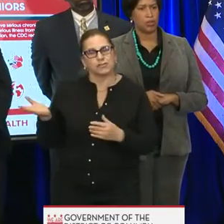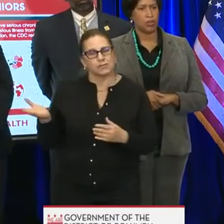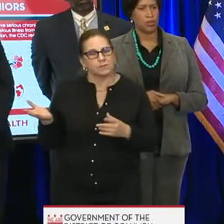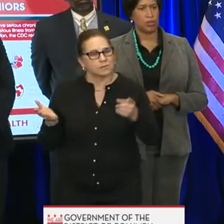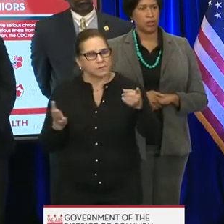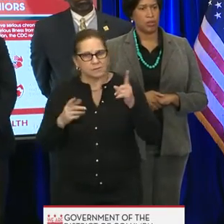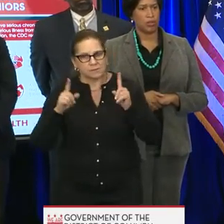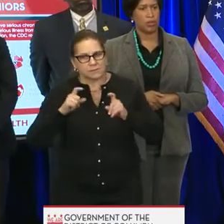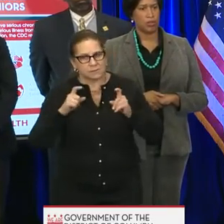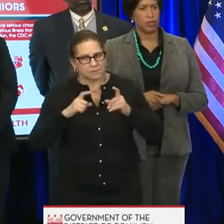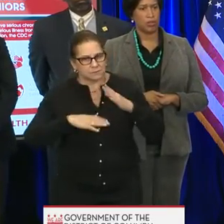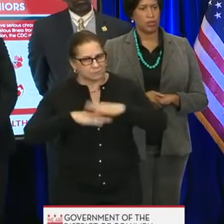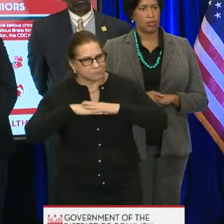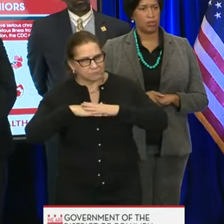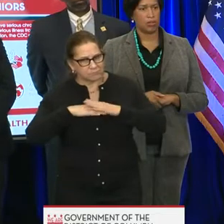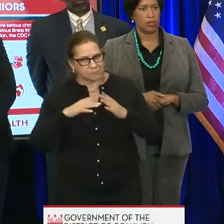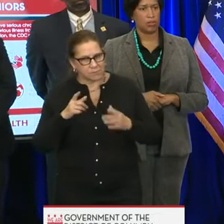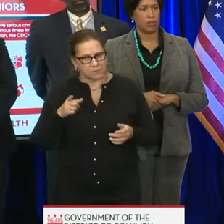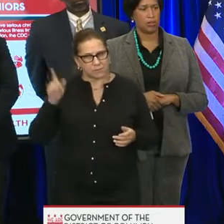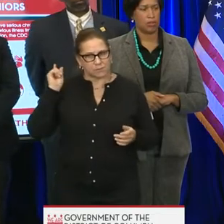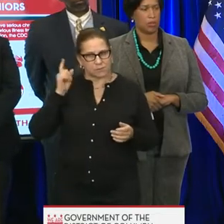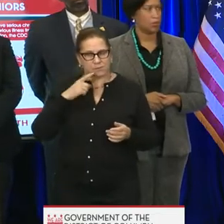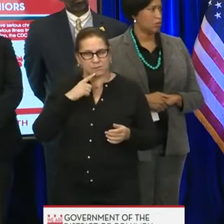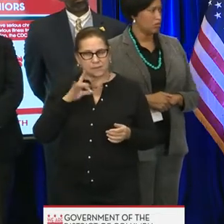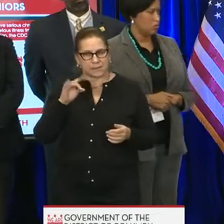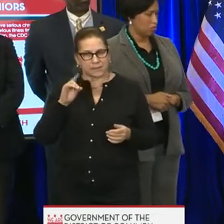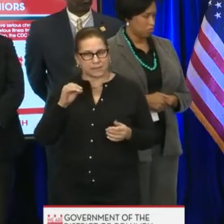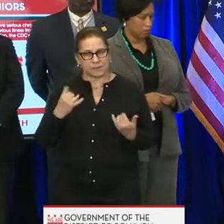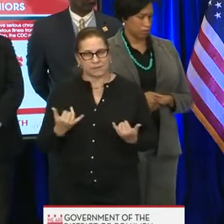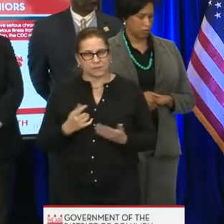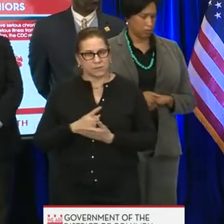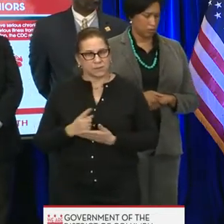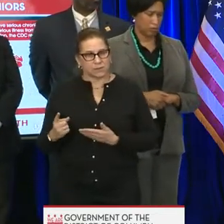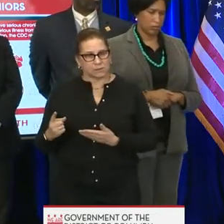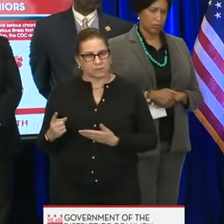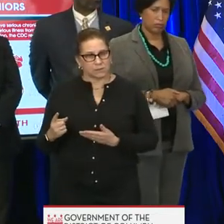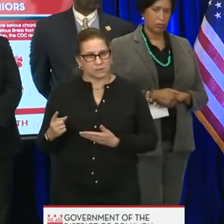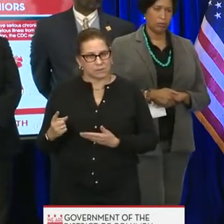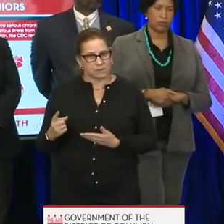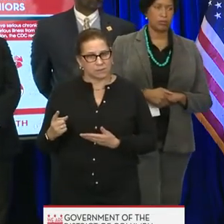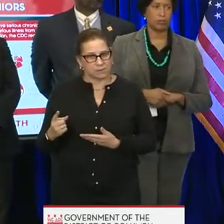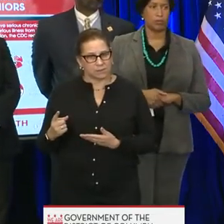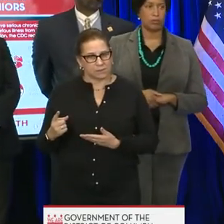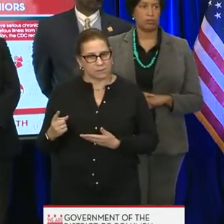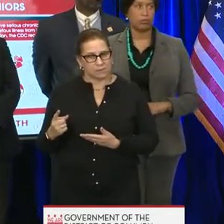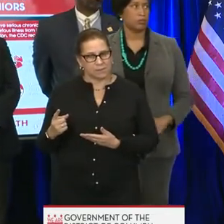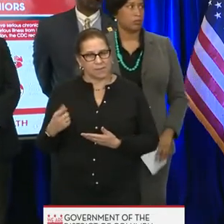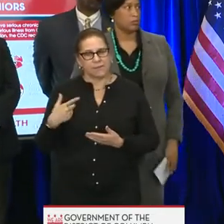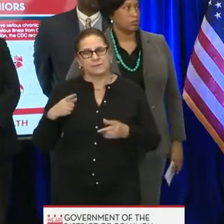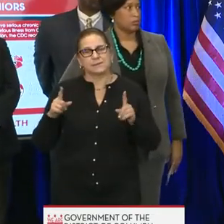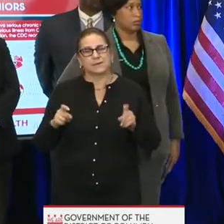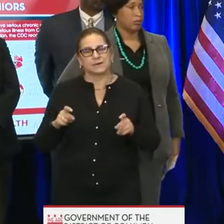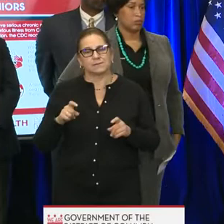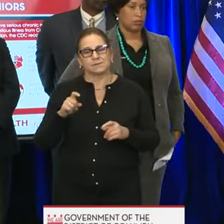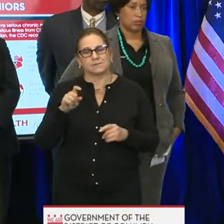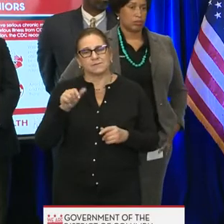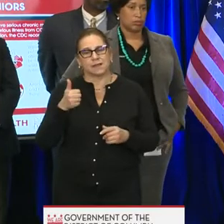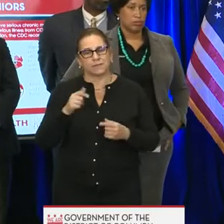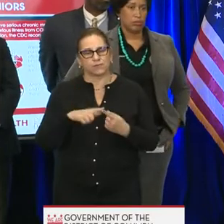were told that it was going to be in the 80s by this week. We test 10 to 15 patients per day.